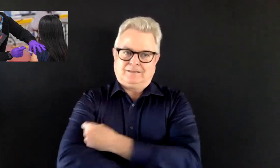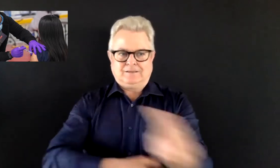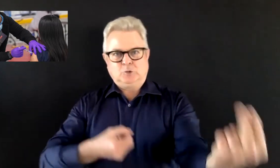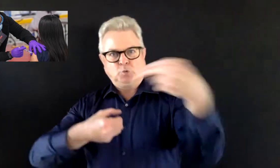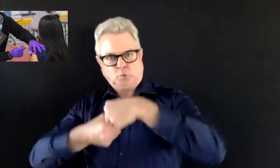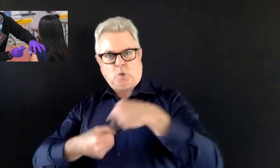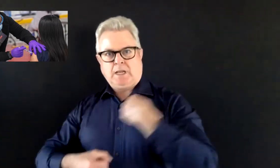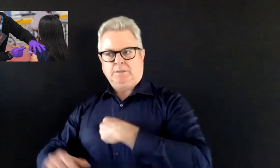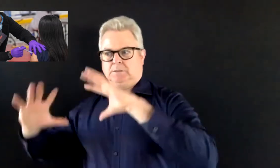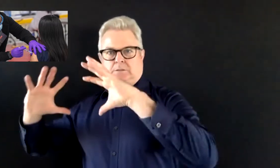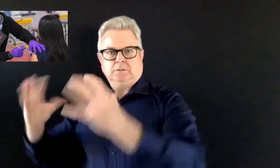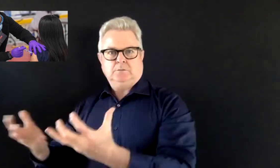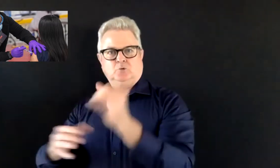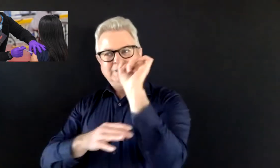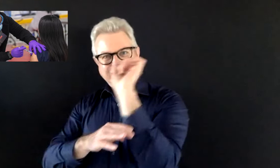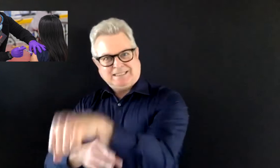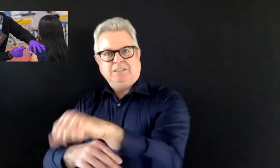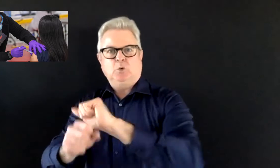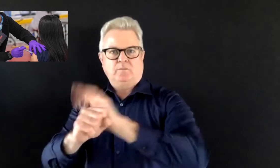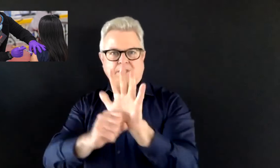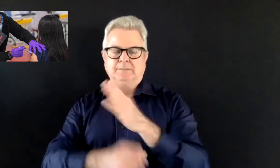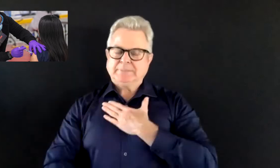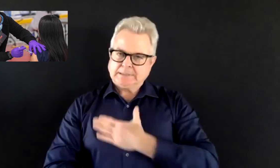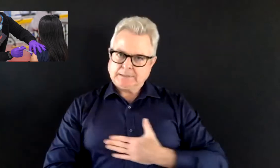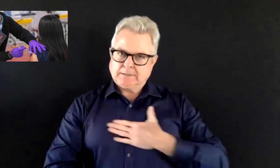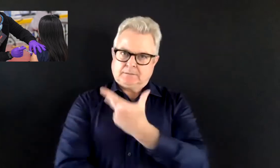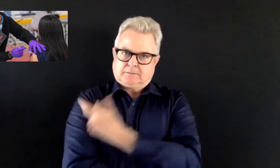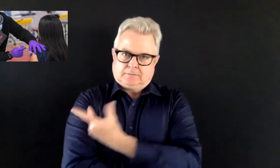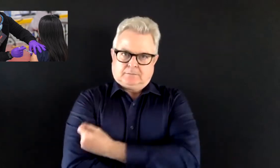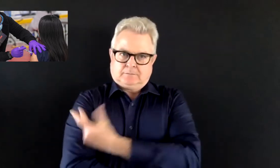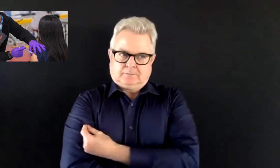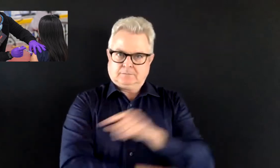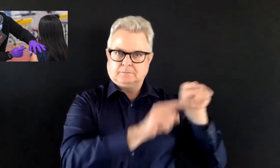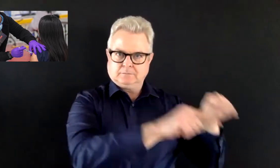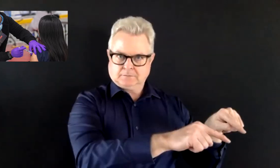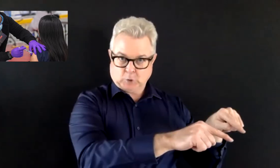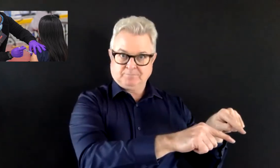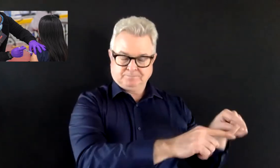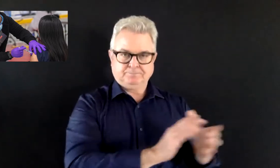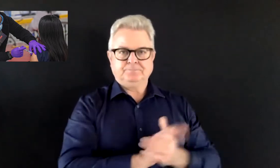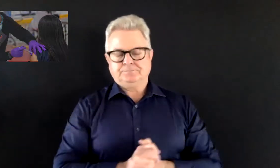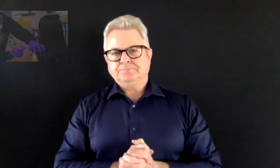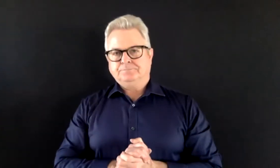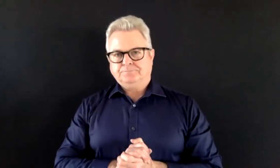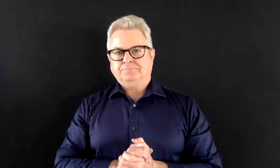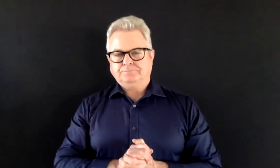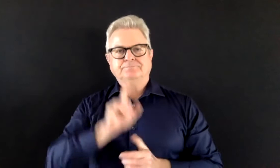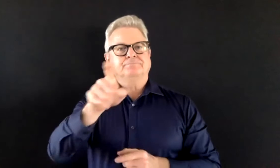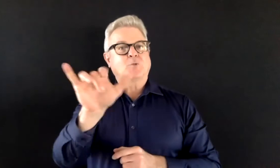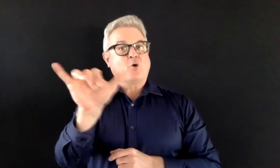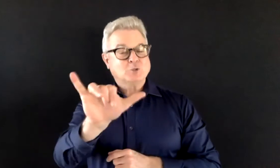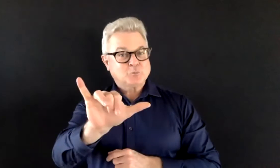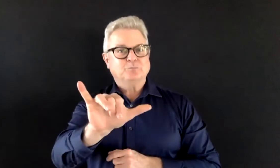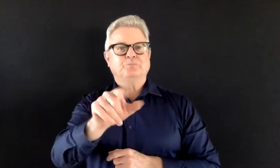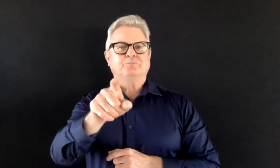that category to please go join the rest of us to get your vaccination and your booster.